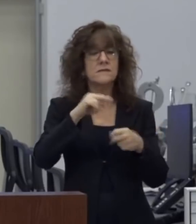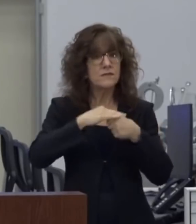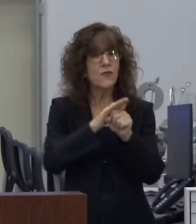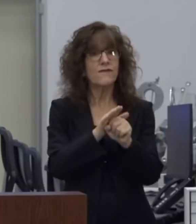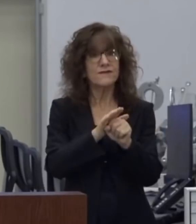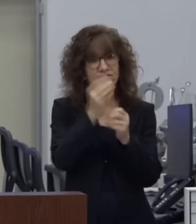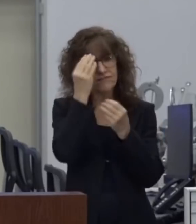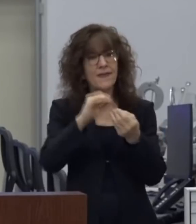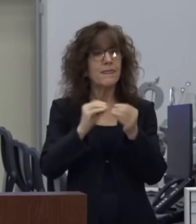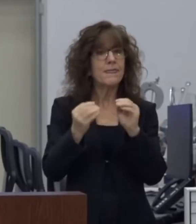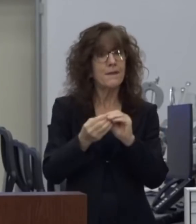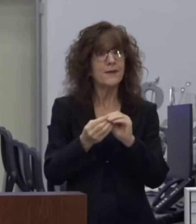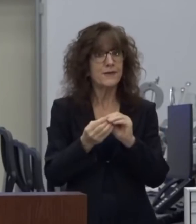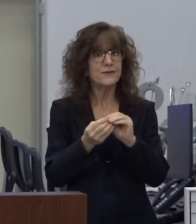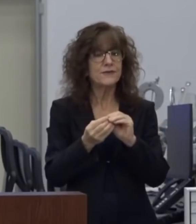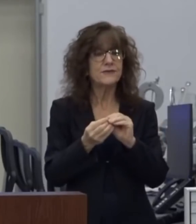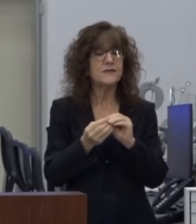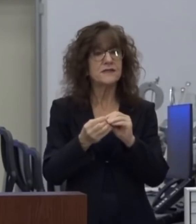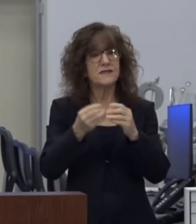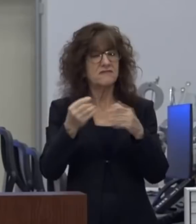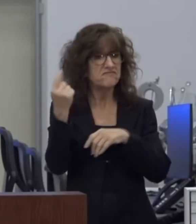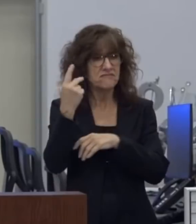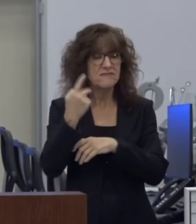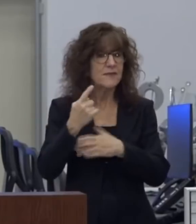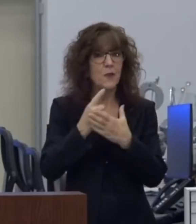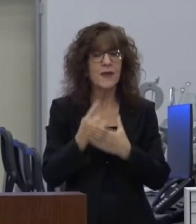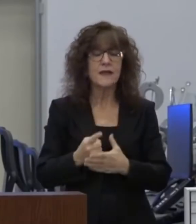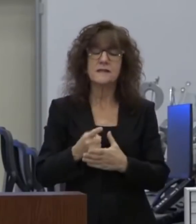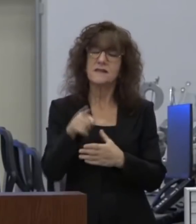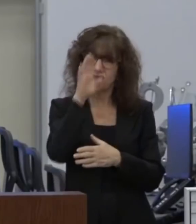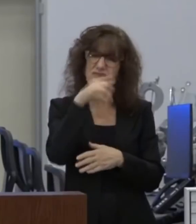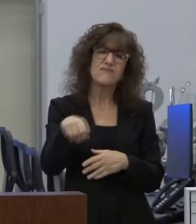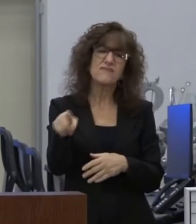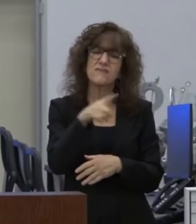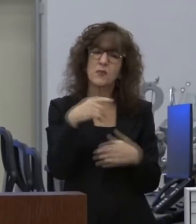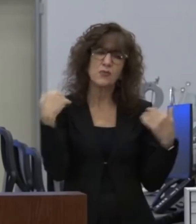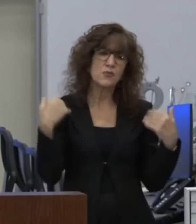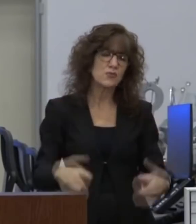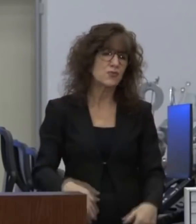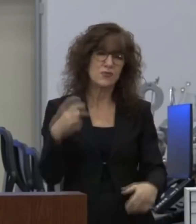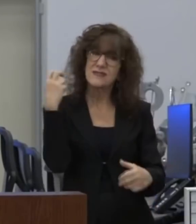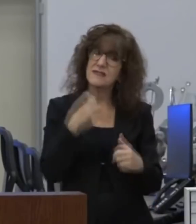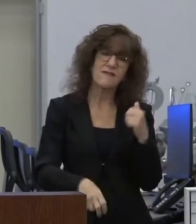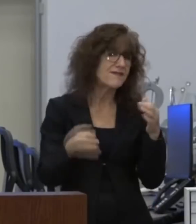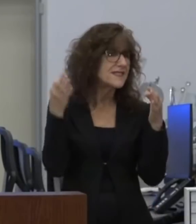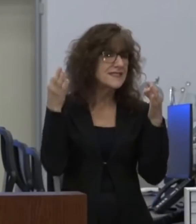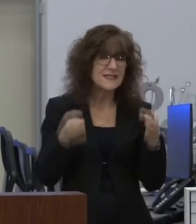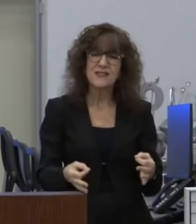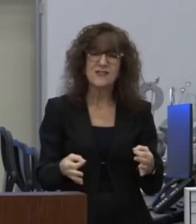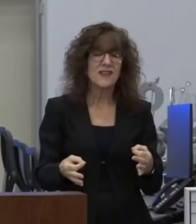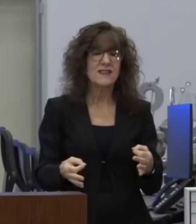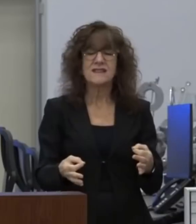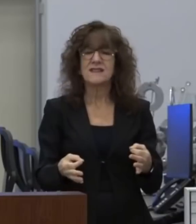data and metrics in the coming days and weeks. This has been, you should know, a very difficult decision. It is